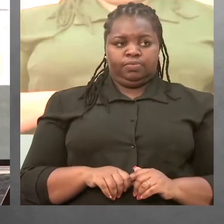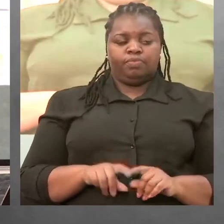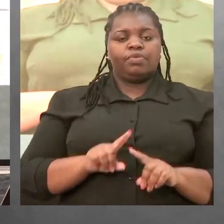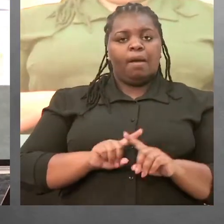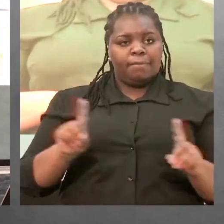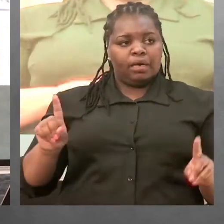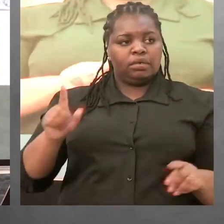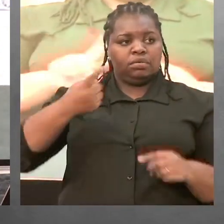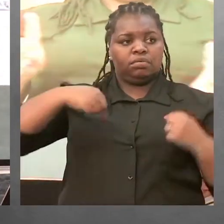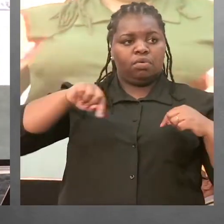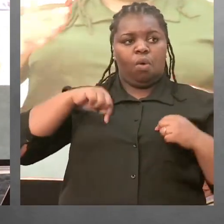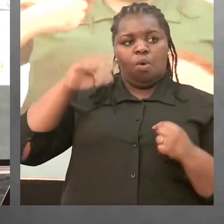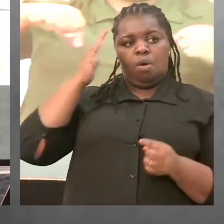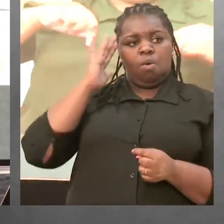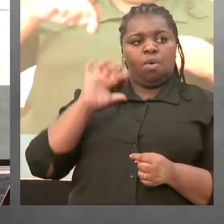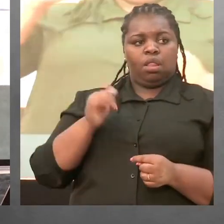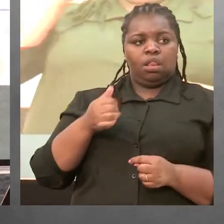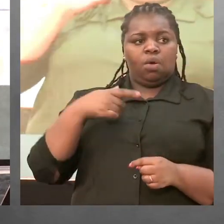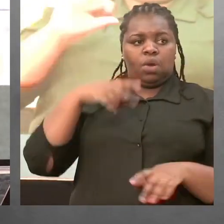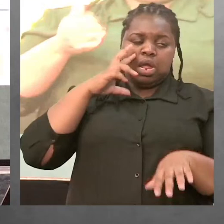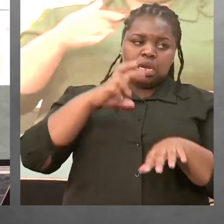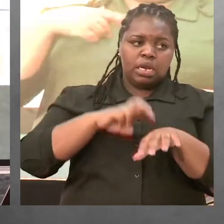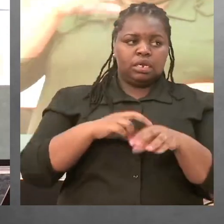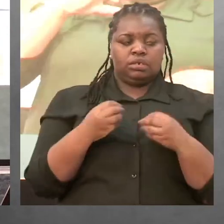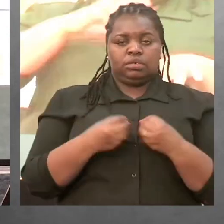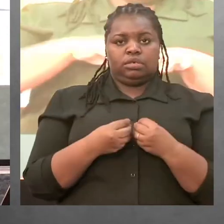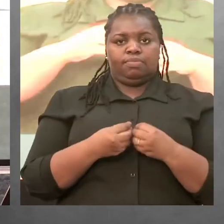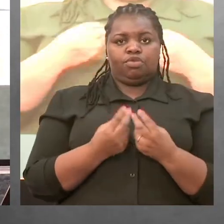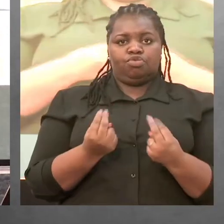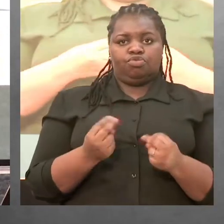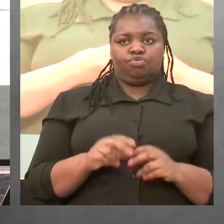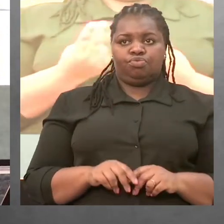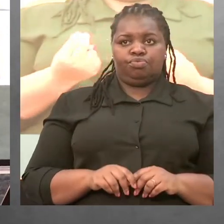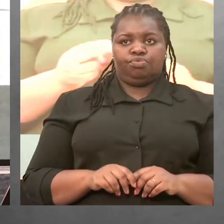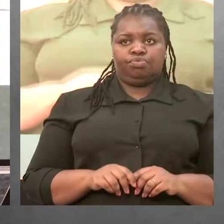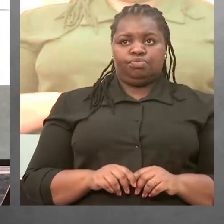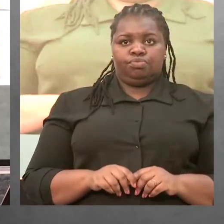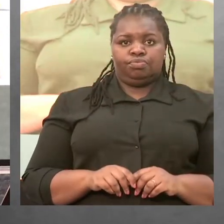But we all know that we need something new.